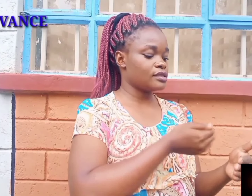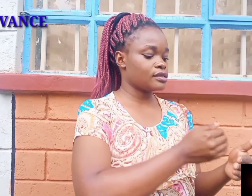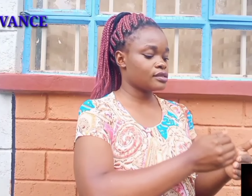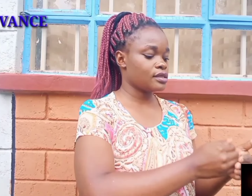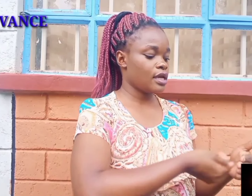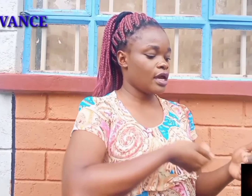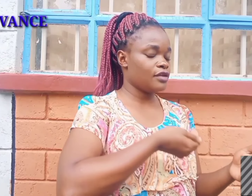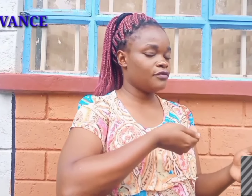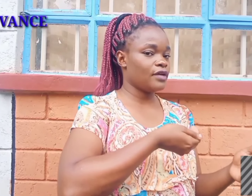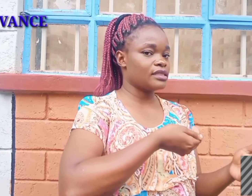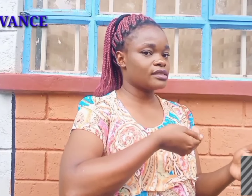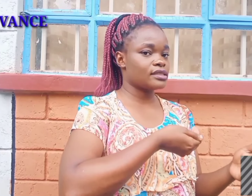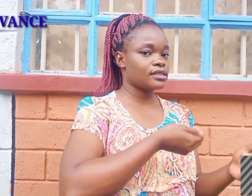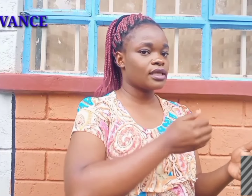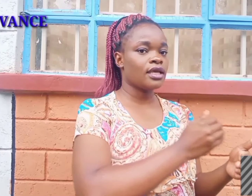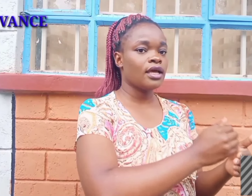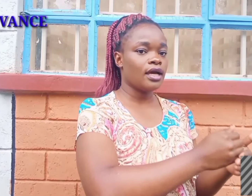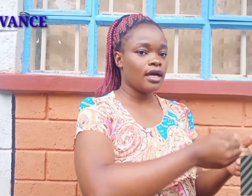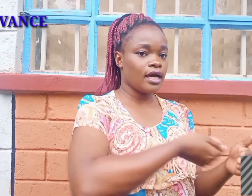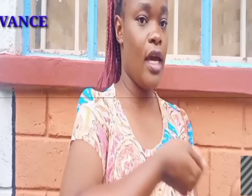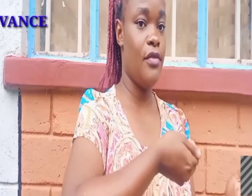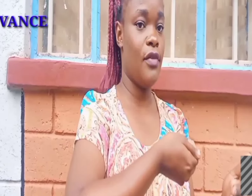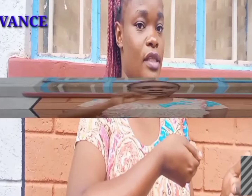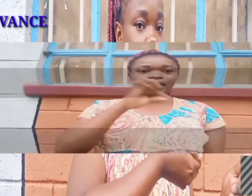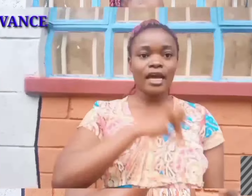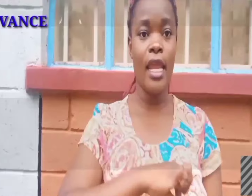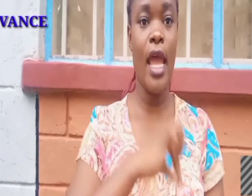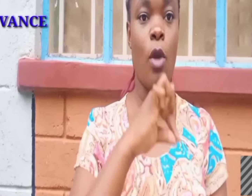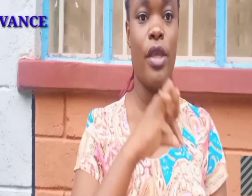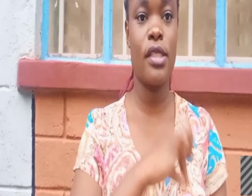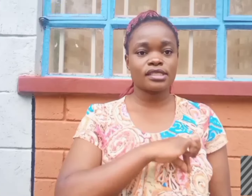Advance. Advance. Advance. Allowance.